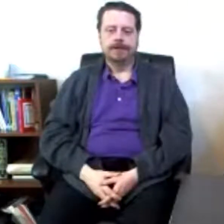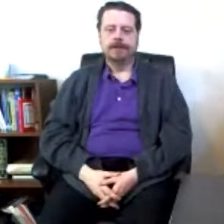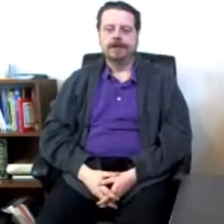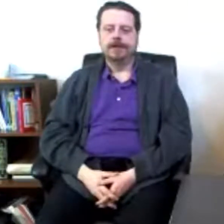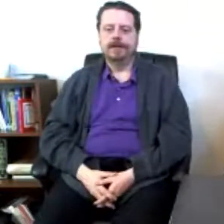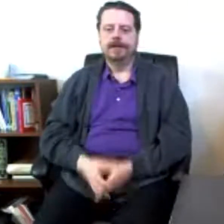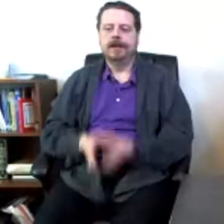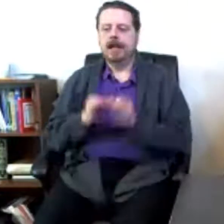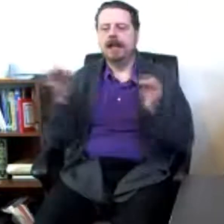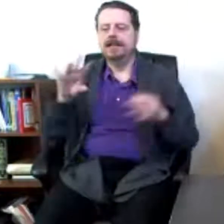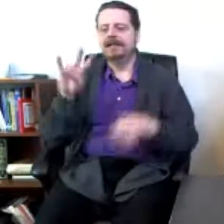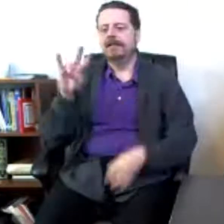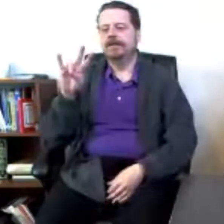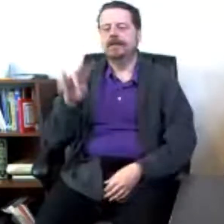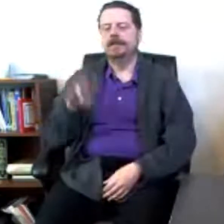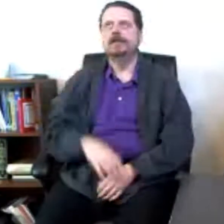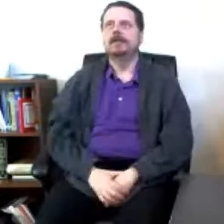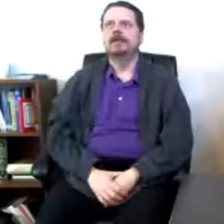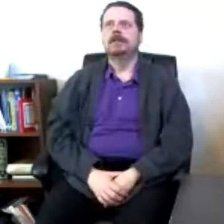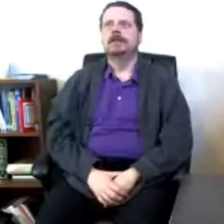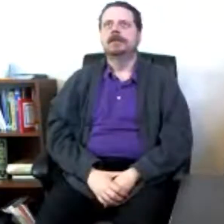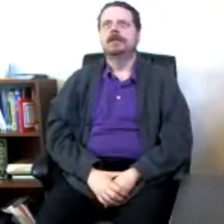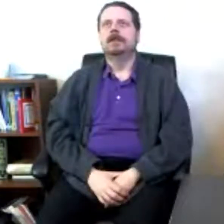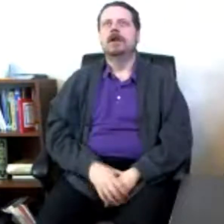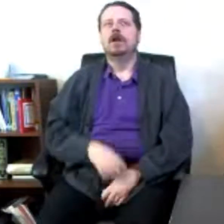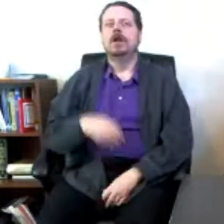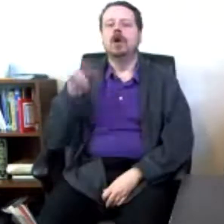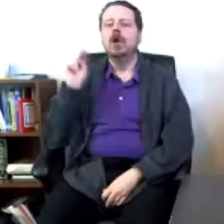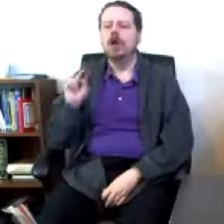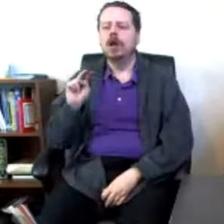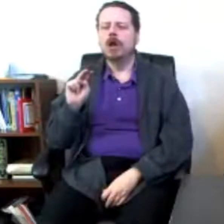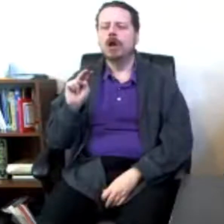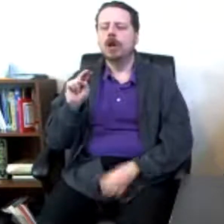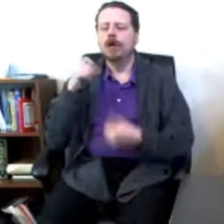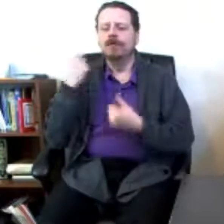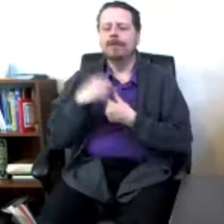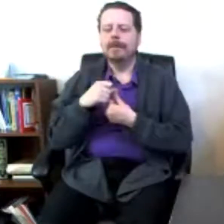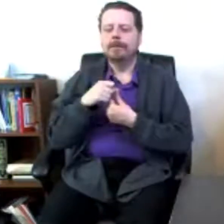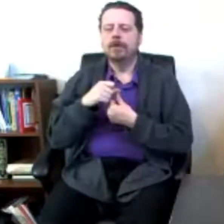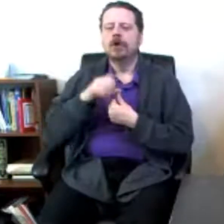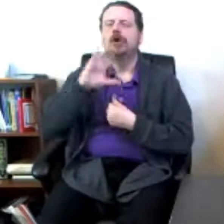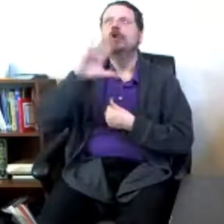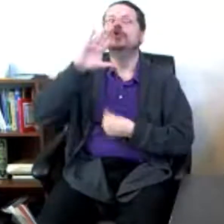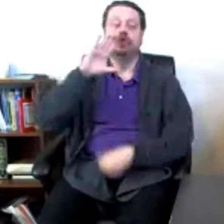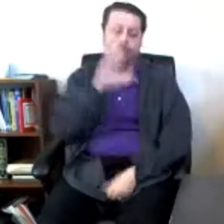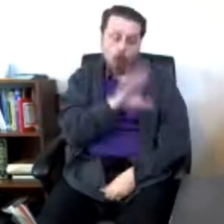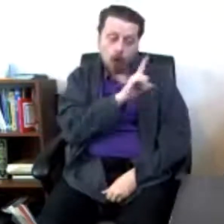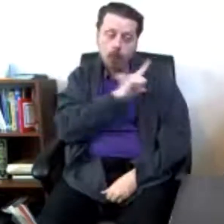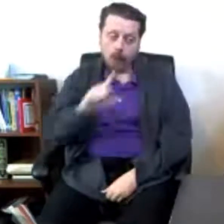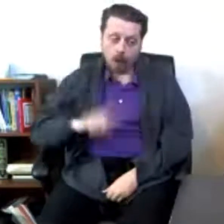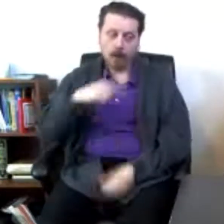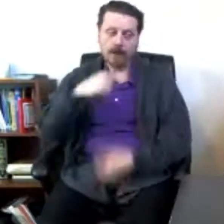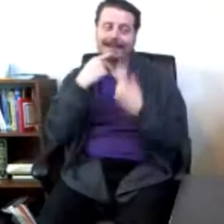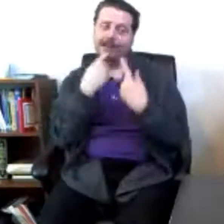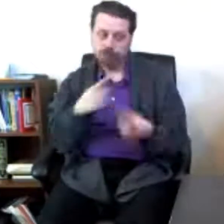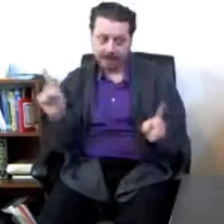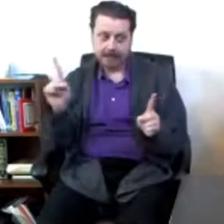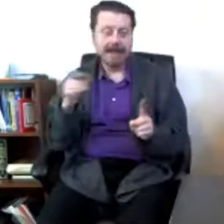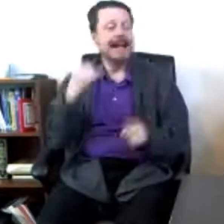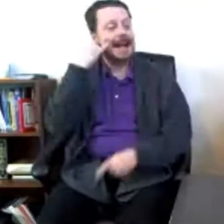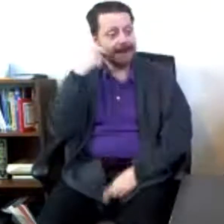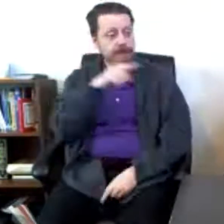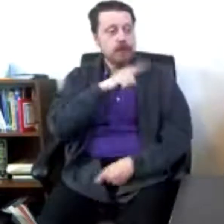Ayah number 7, and behold and remember, as your Lord decreed, that if you are